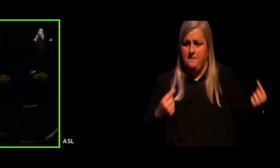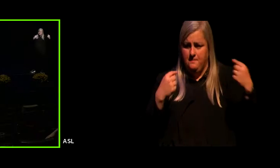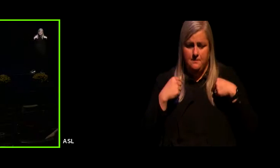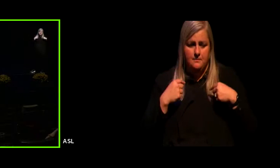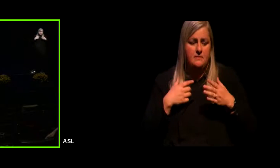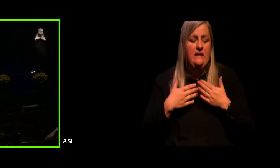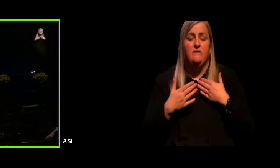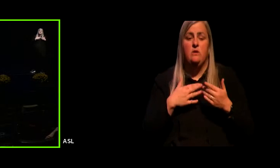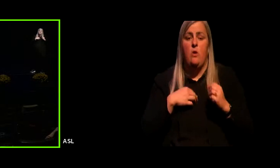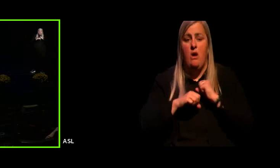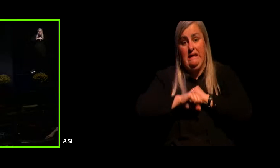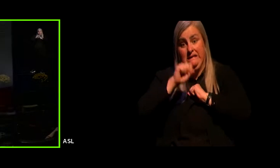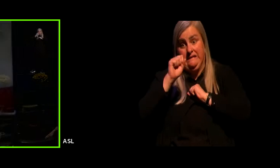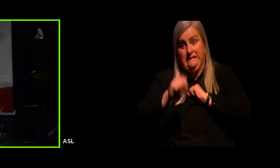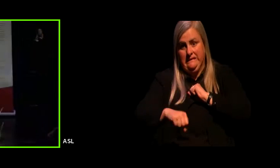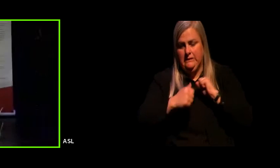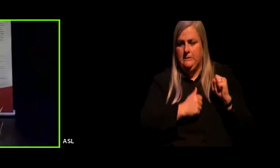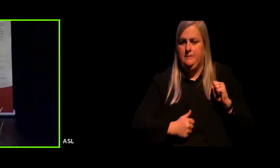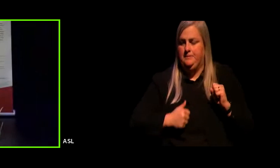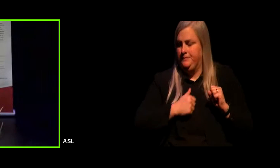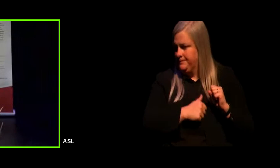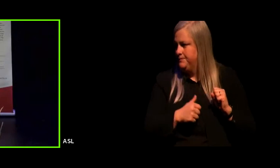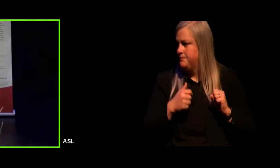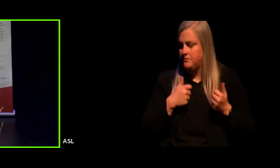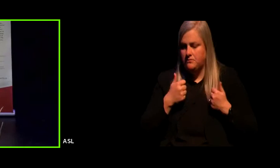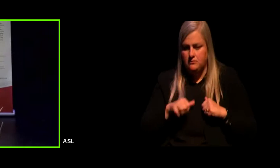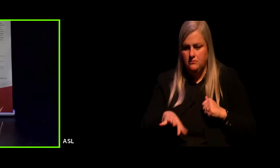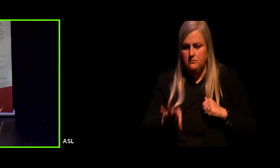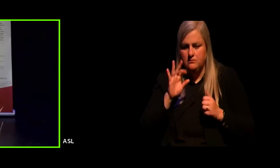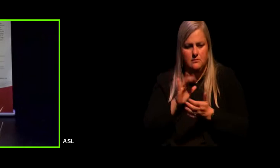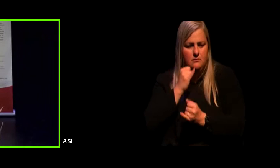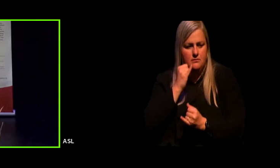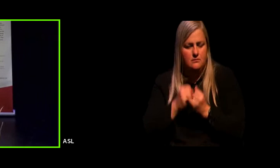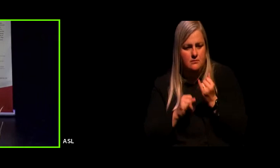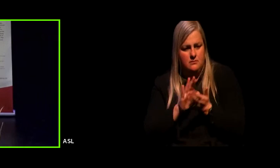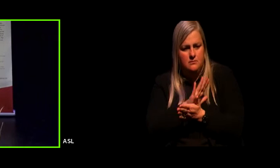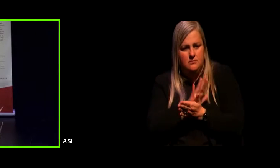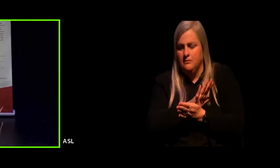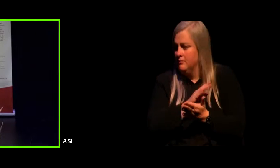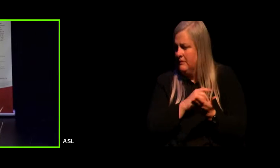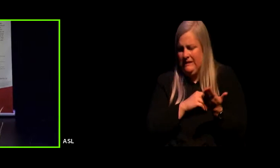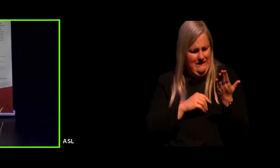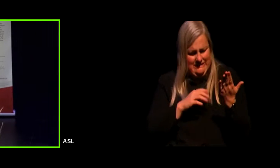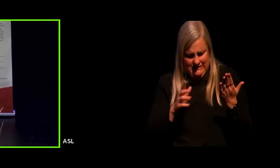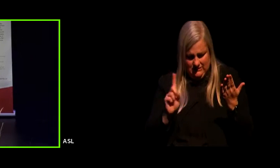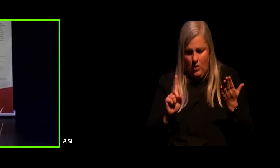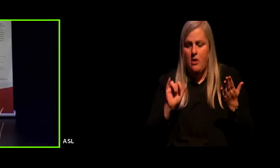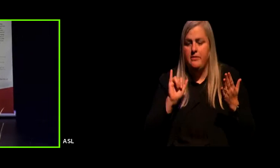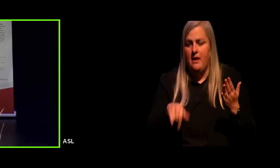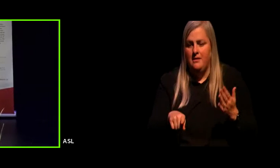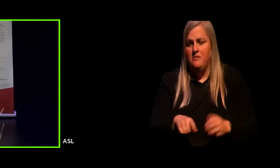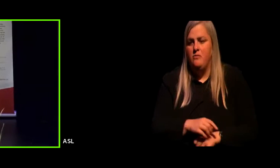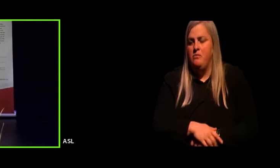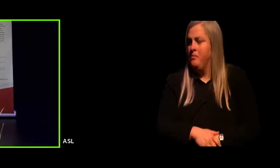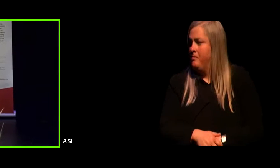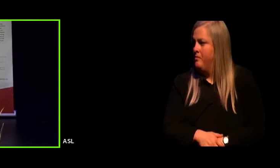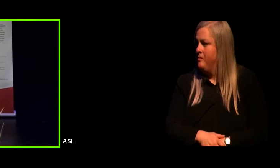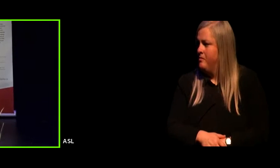though it's run a little late. I'm trying to find my last sheet of paper, but I might not have it. There it is. Okay,